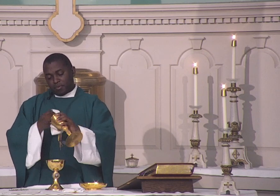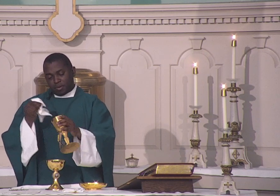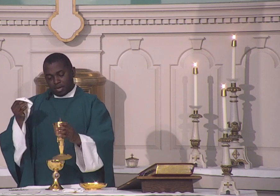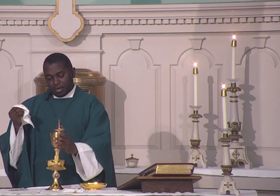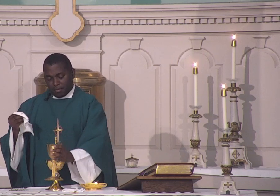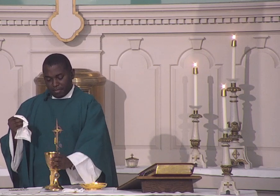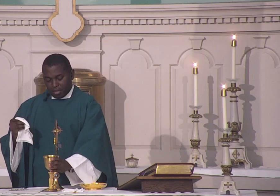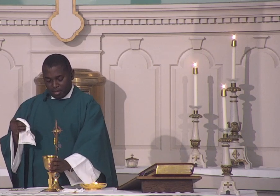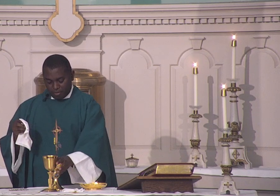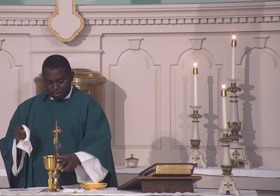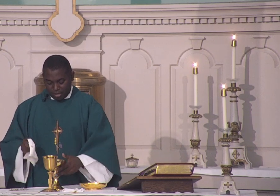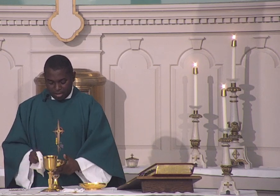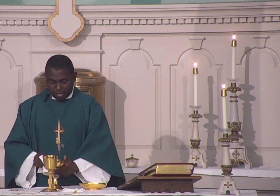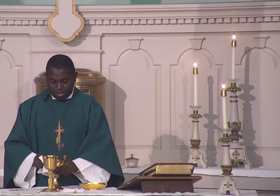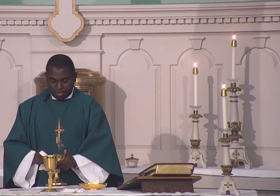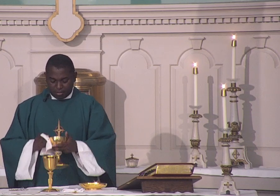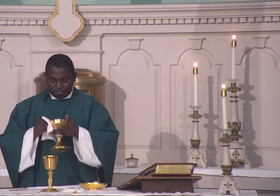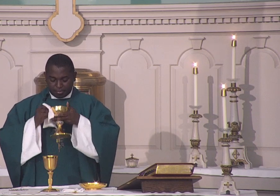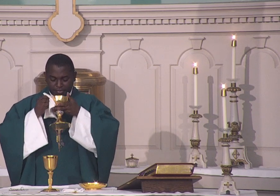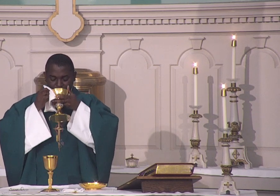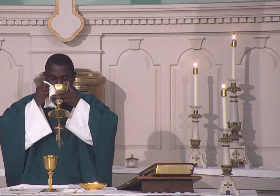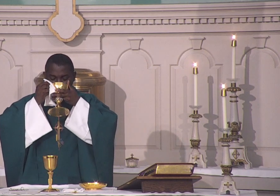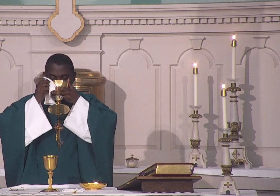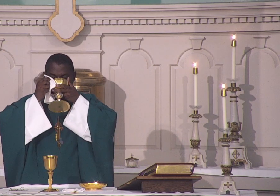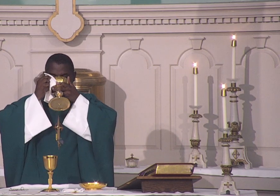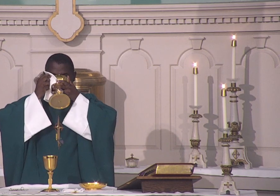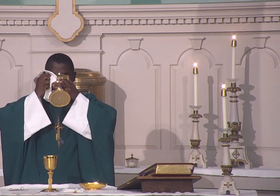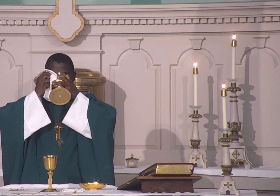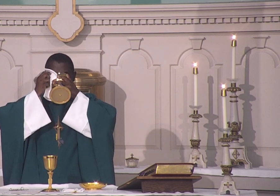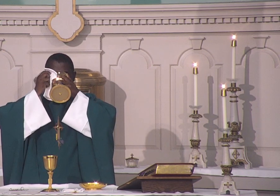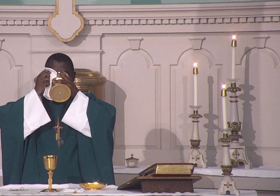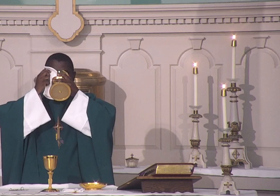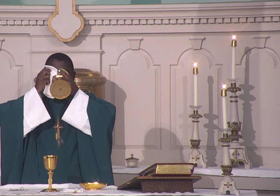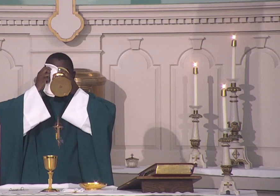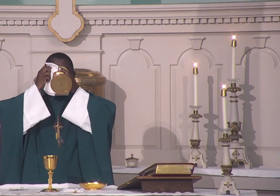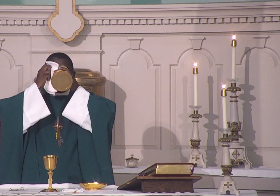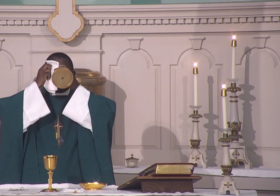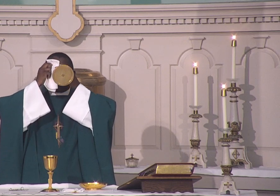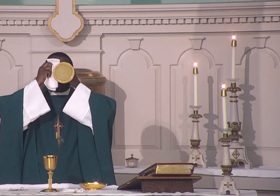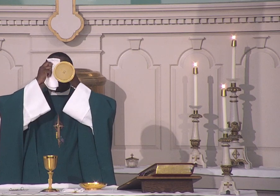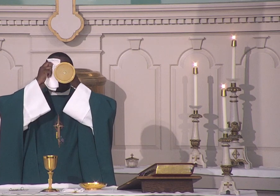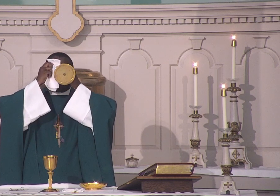credens atque confitens, peto cor